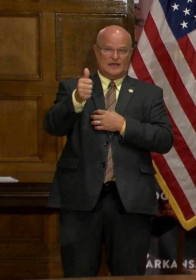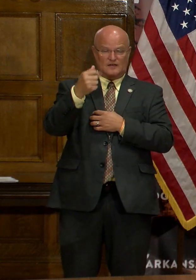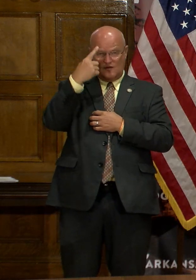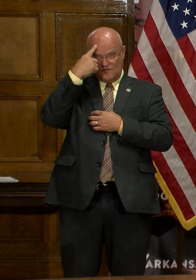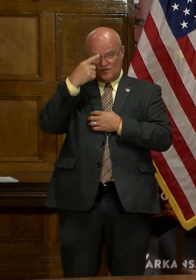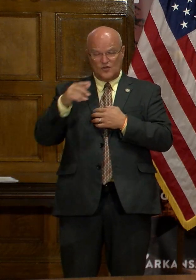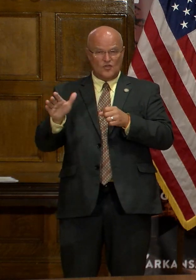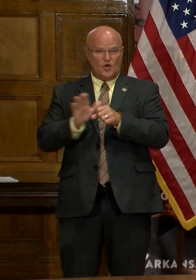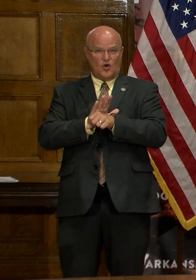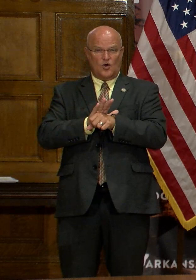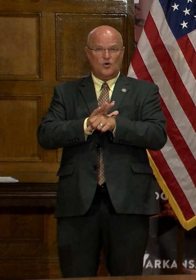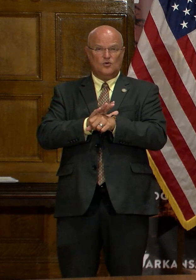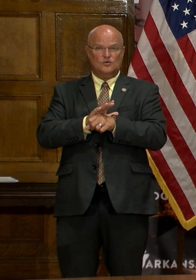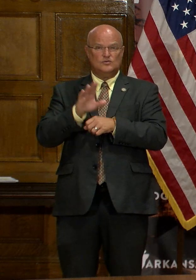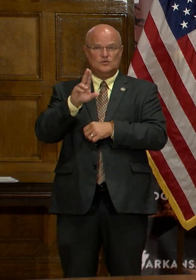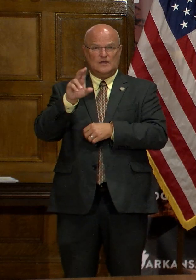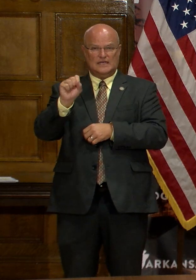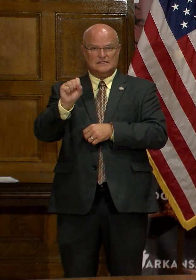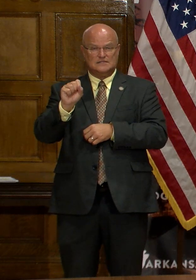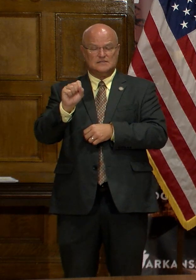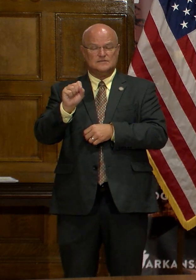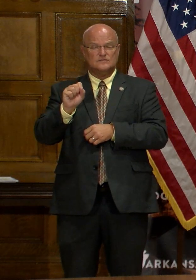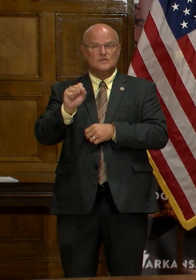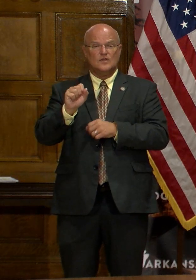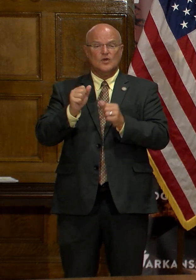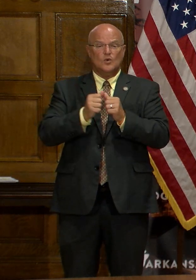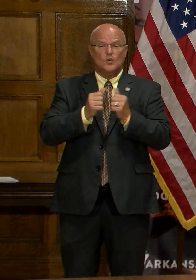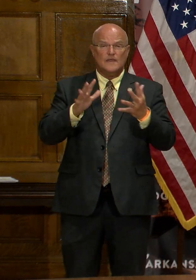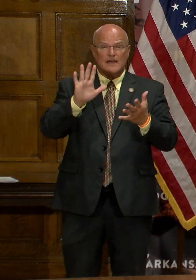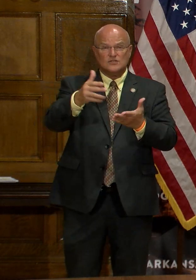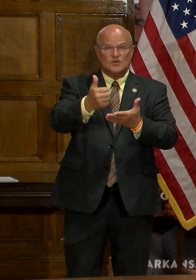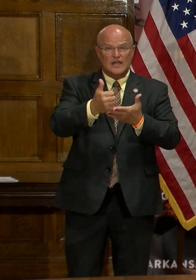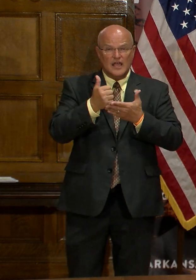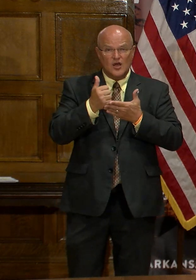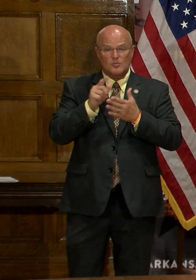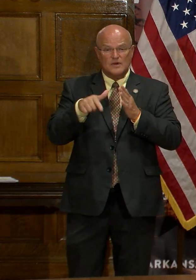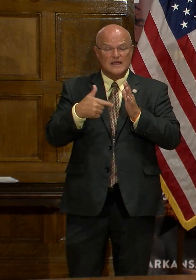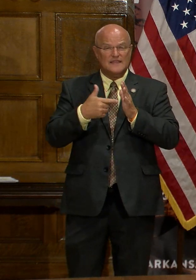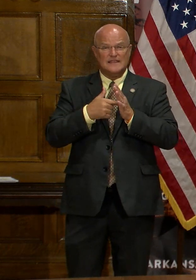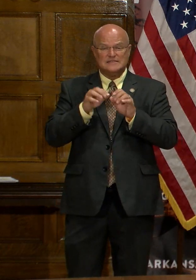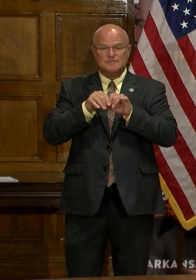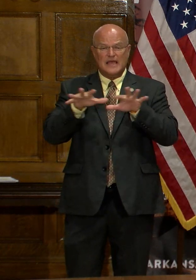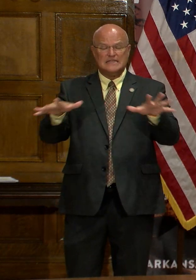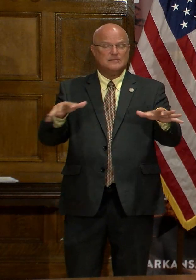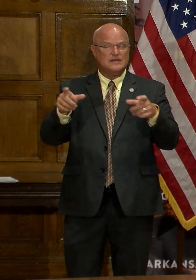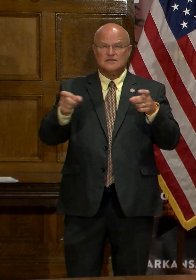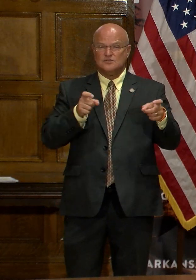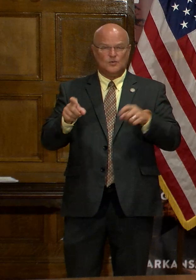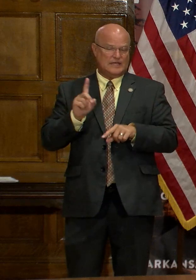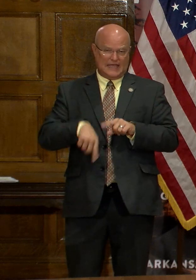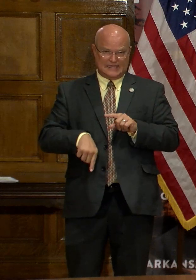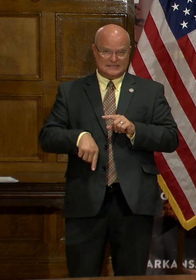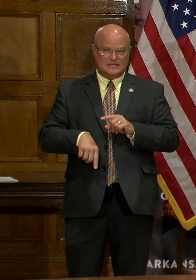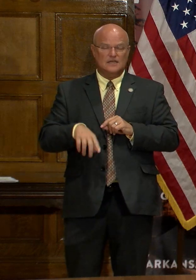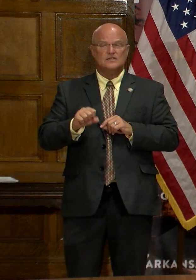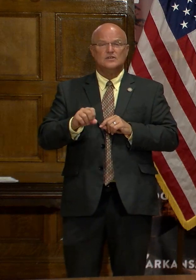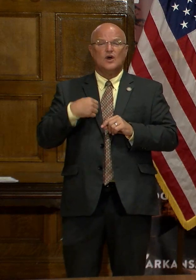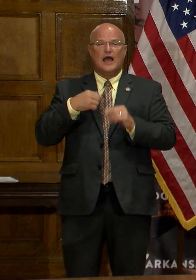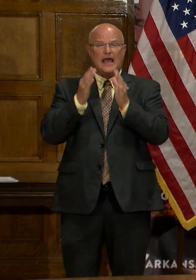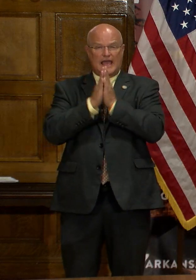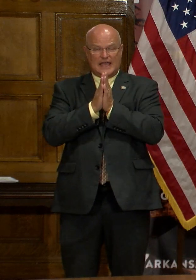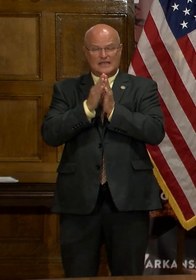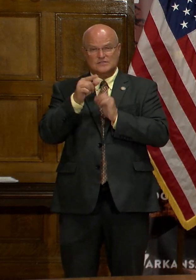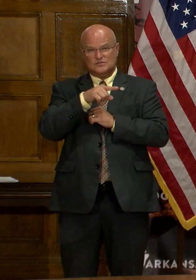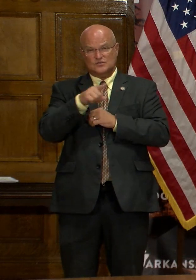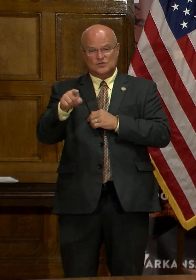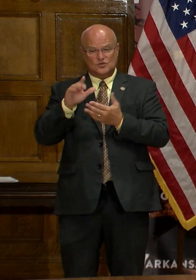entire society. And without your help, we can't bring this pandemic under control. So I ask you